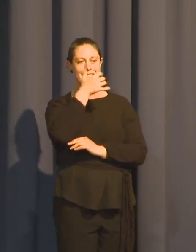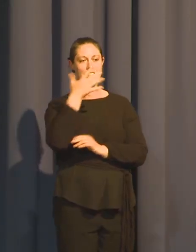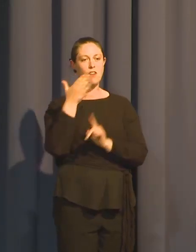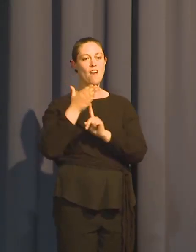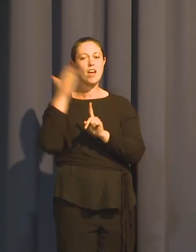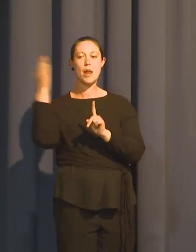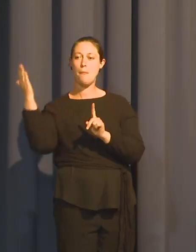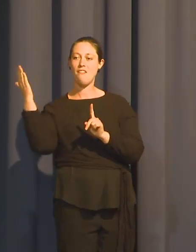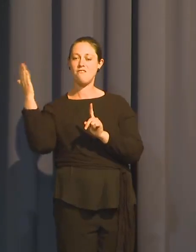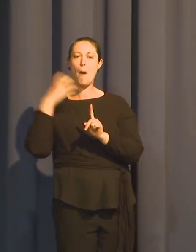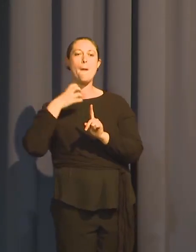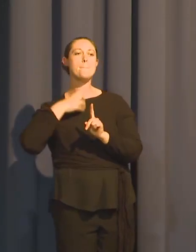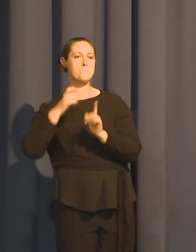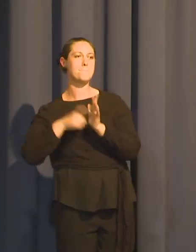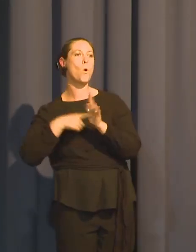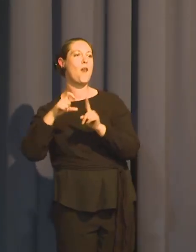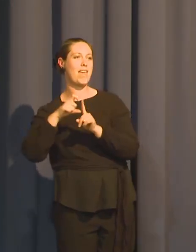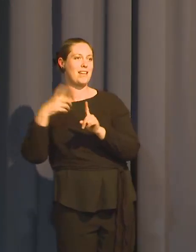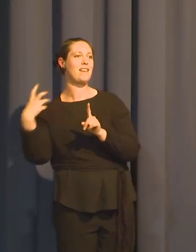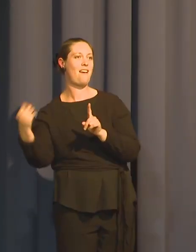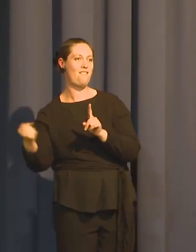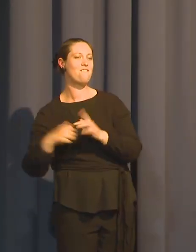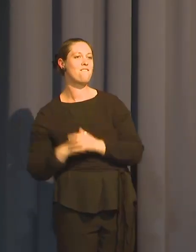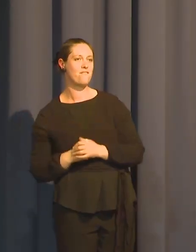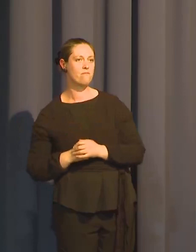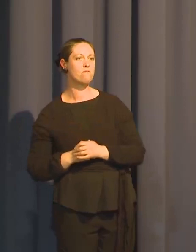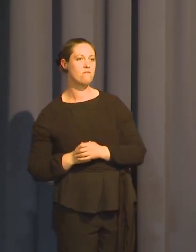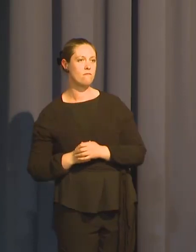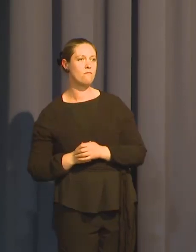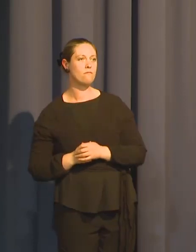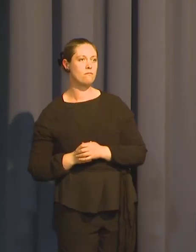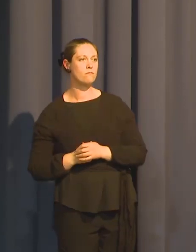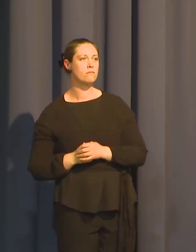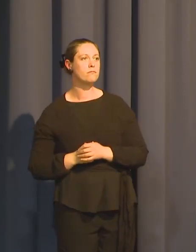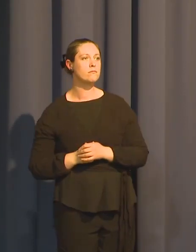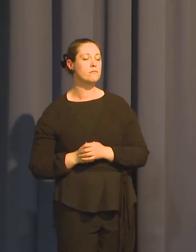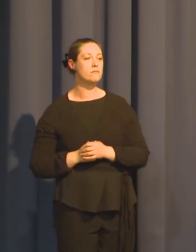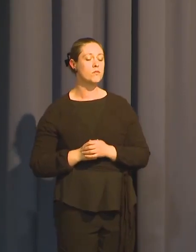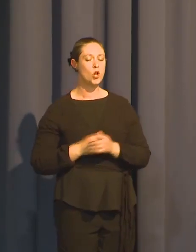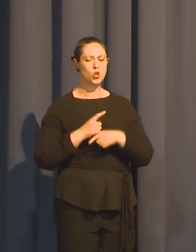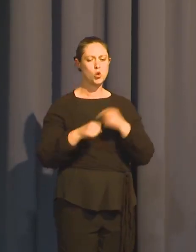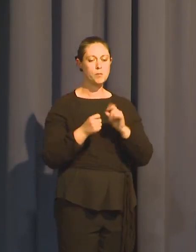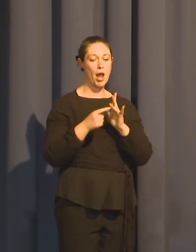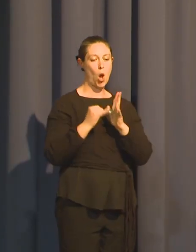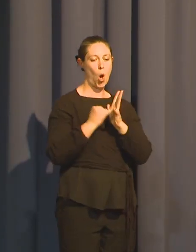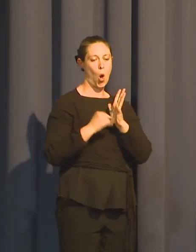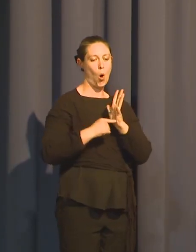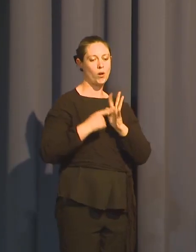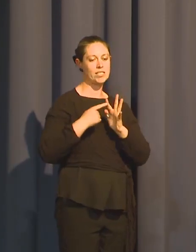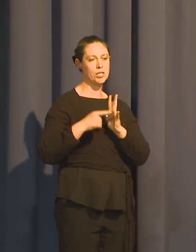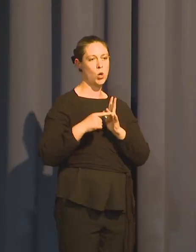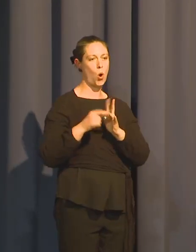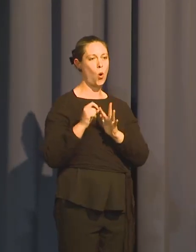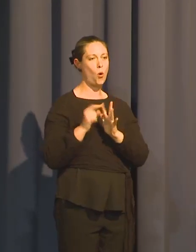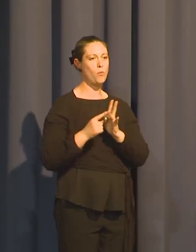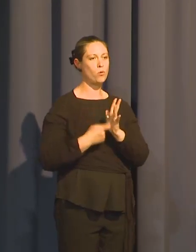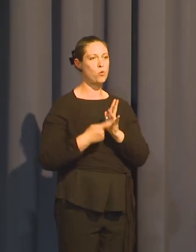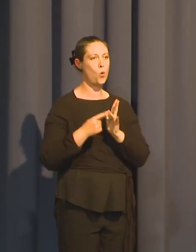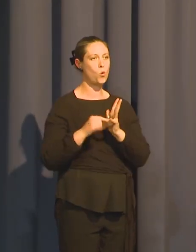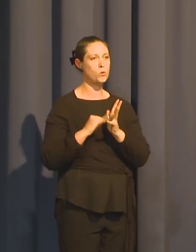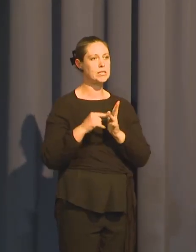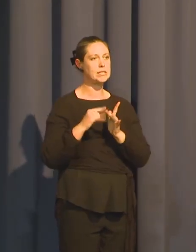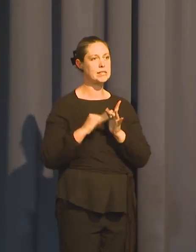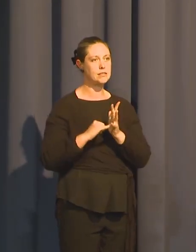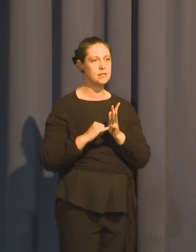65 years and older. So we've already explained and talked about osteoporosis and bones, and also